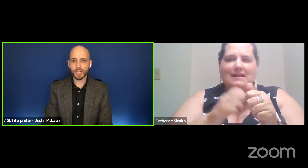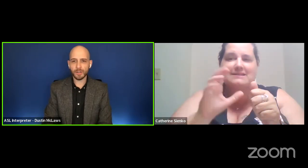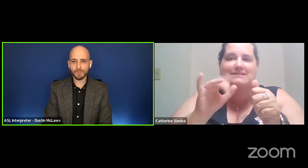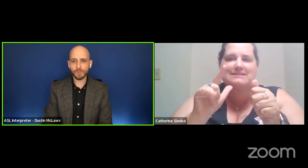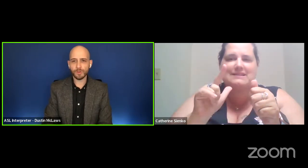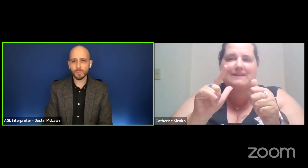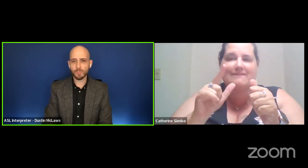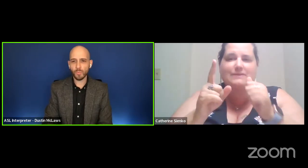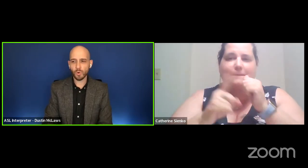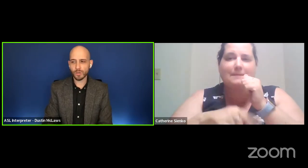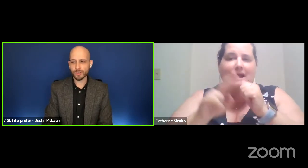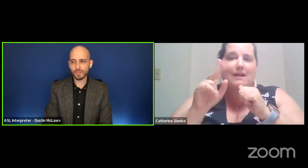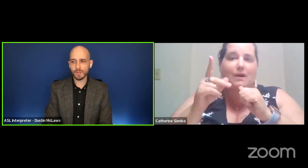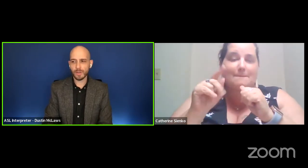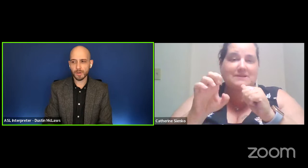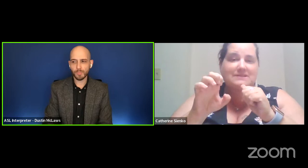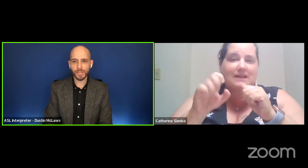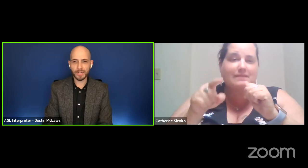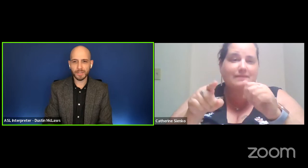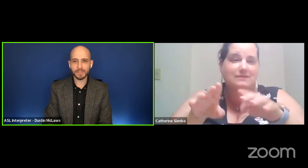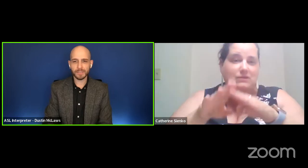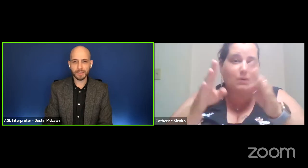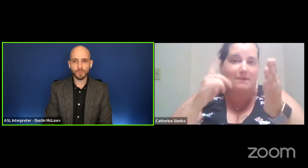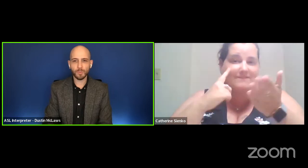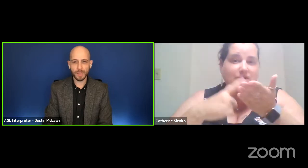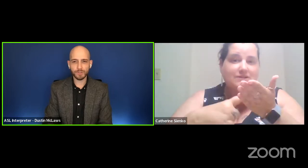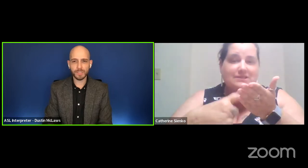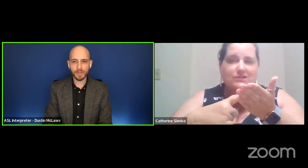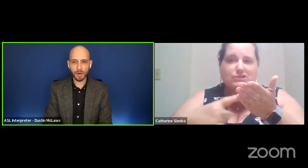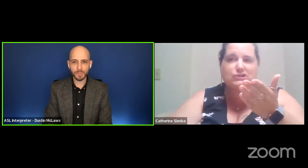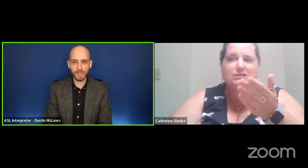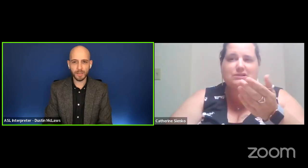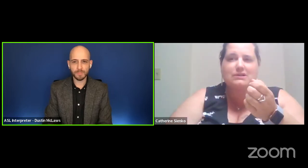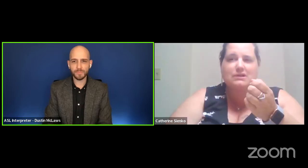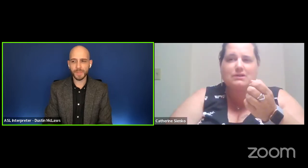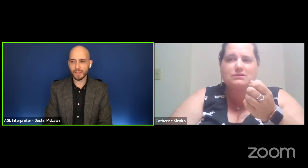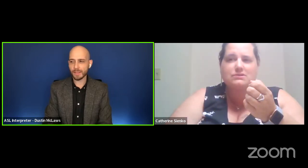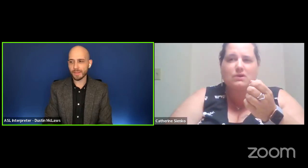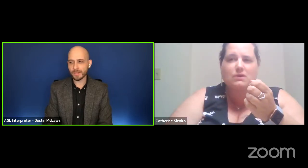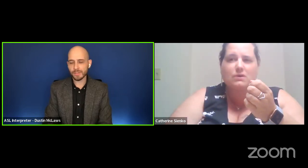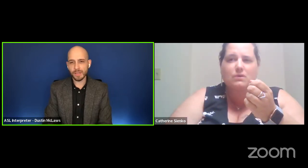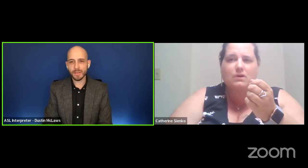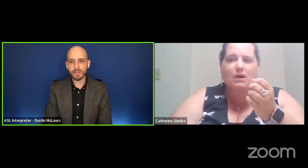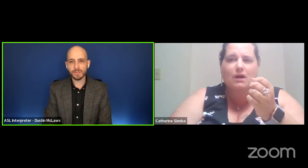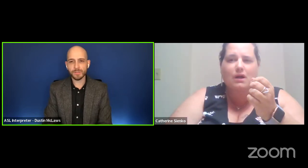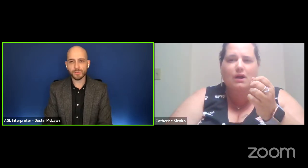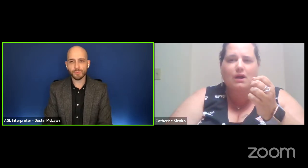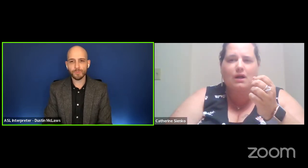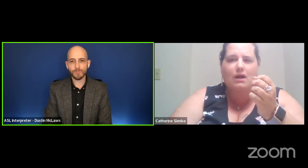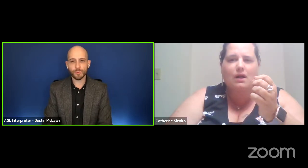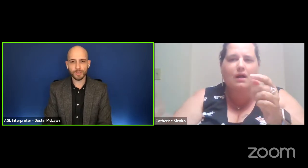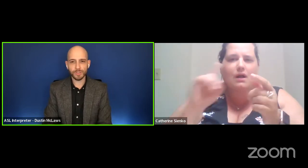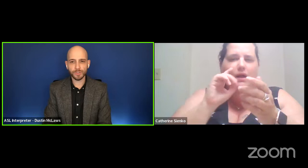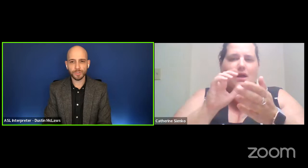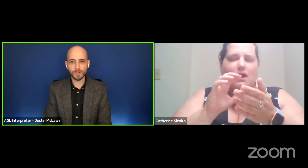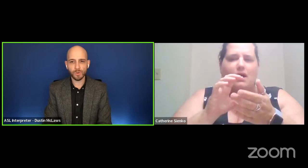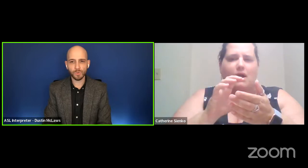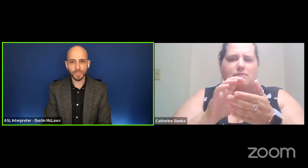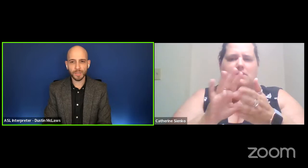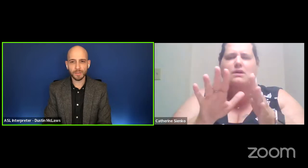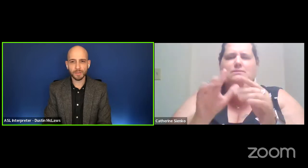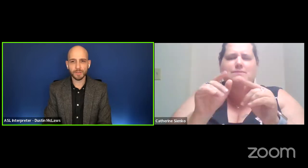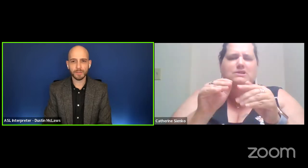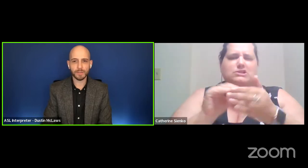is the Jennifer Morse complaint civil penalty update. This is for